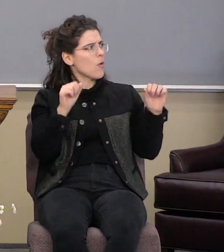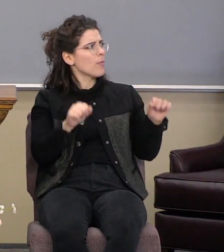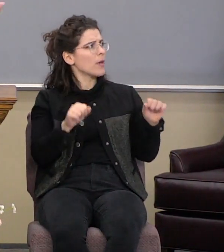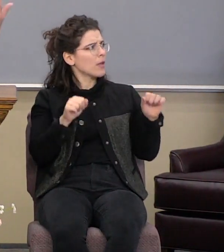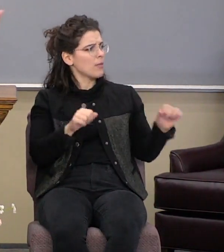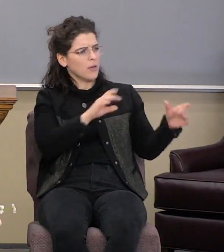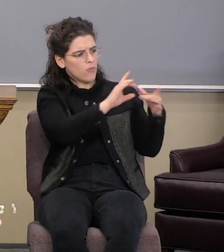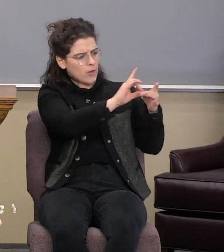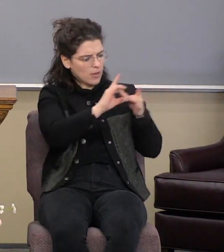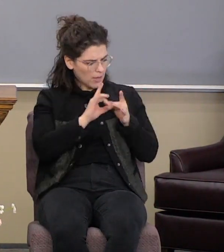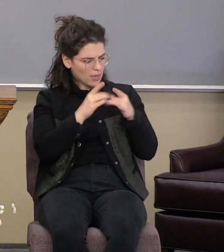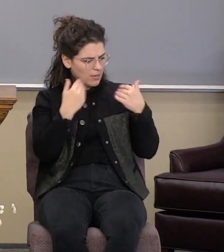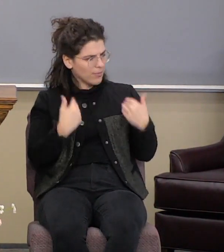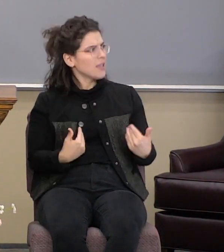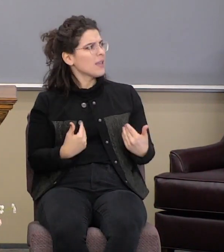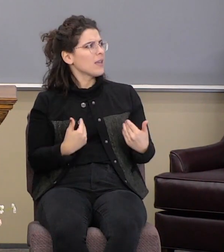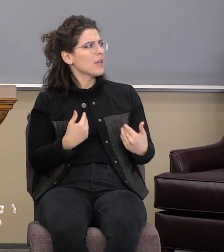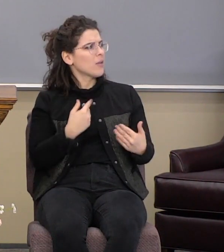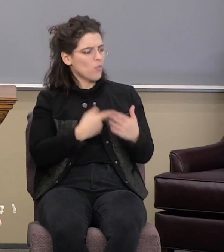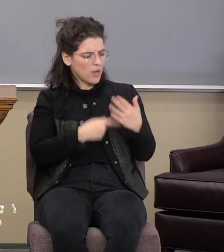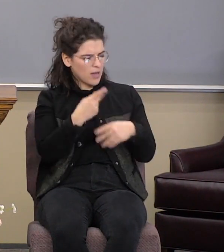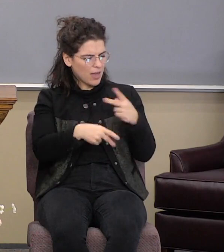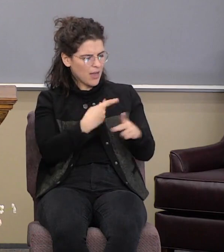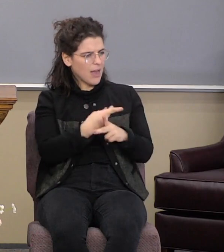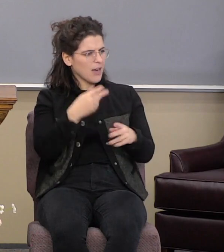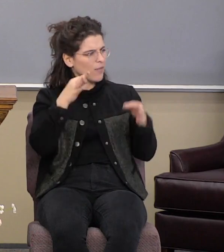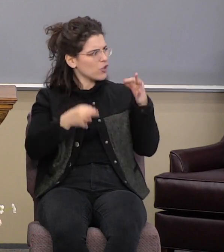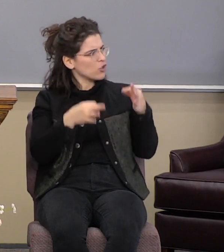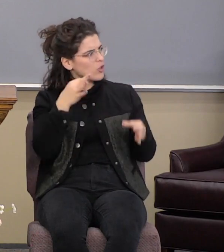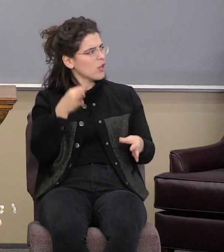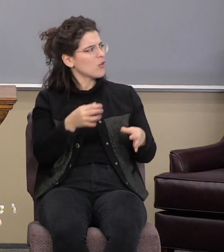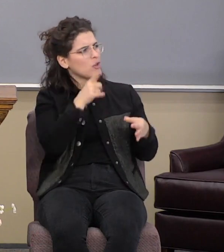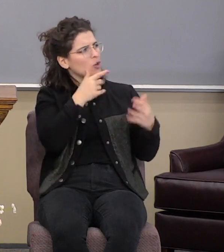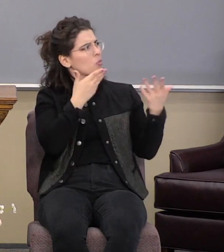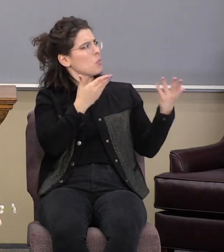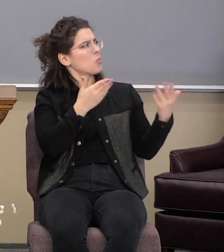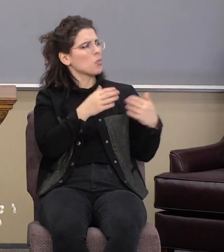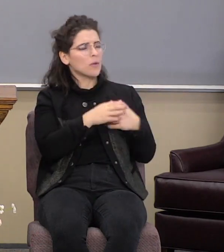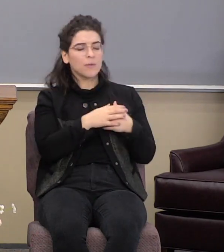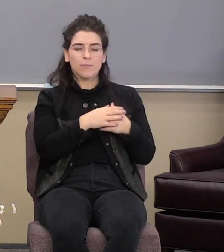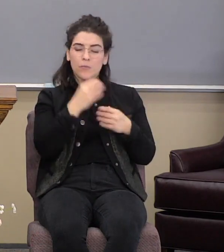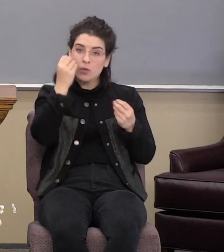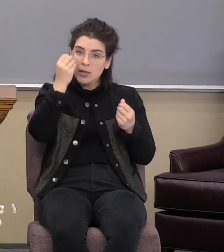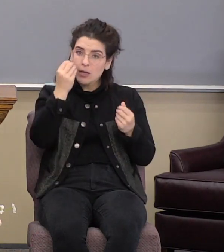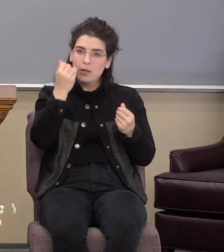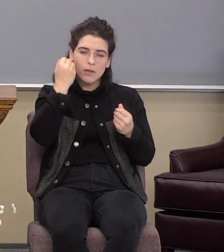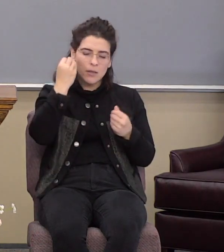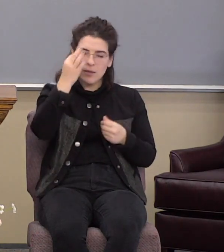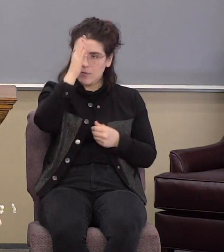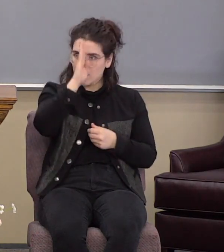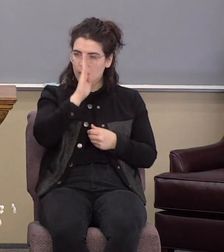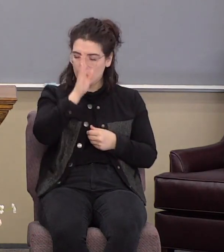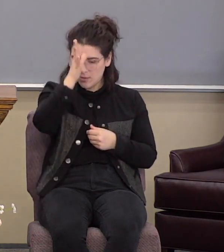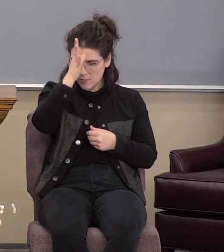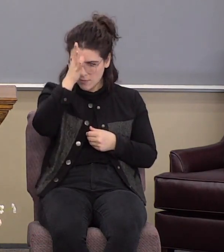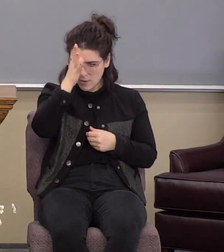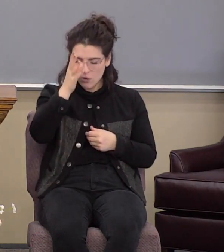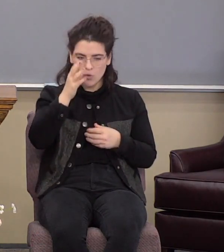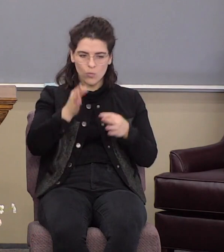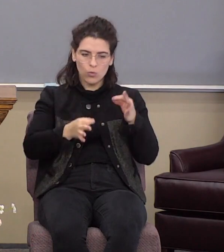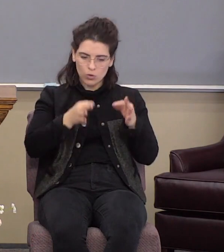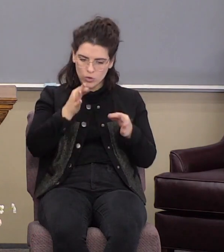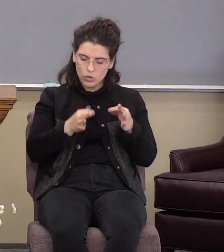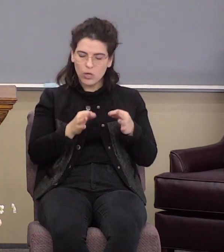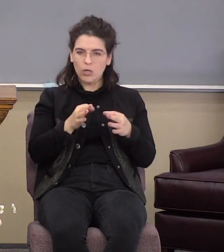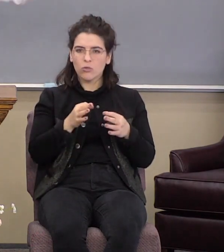to even relate to me. What kind of a judge are you? You know, think about it. So if God the Father were to judge,